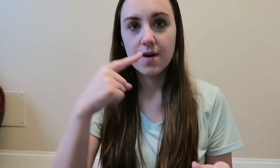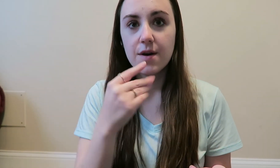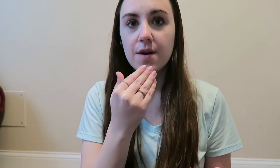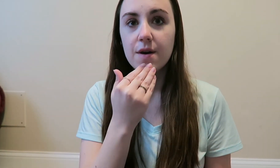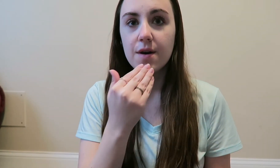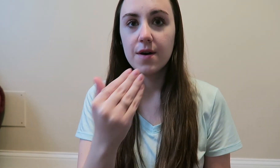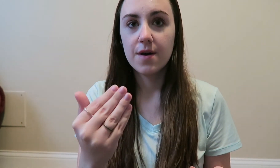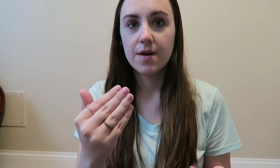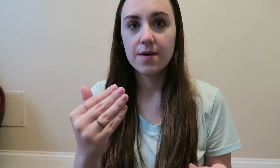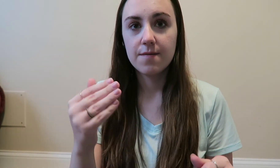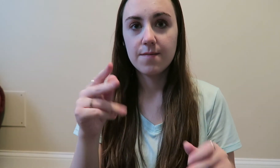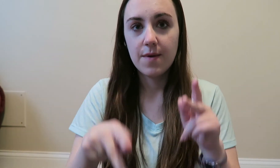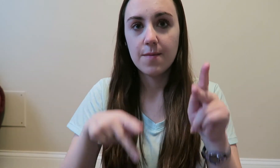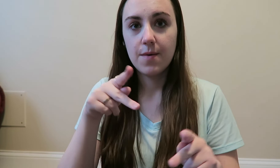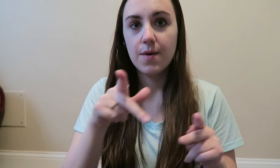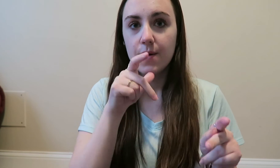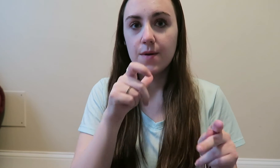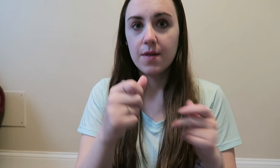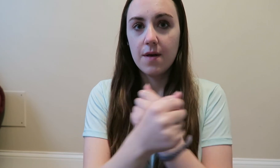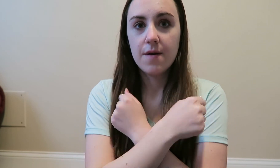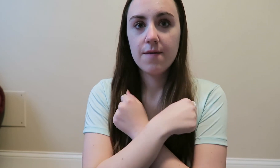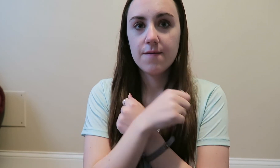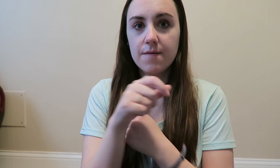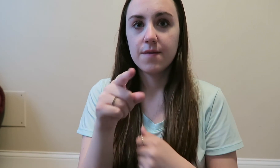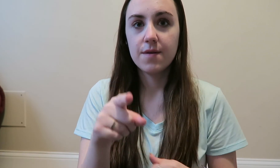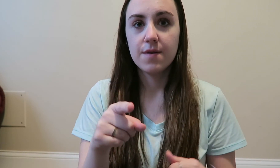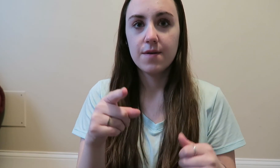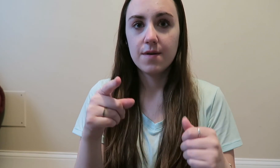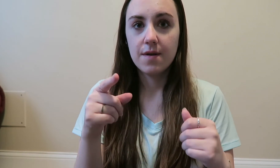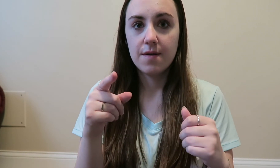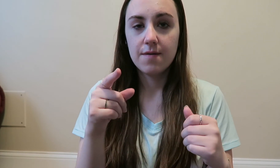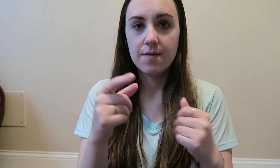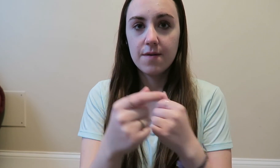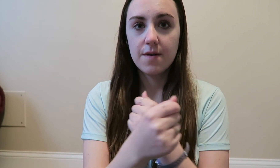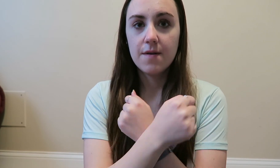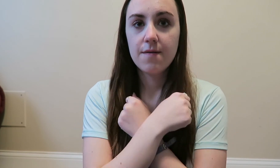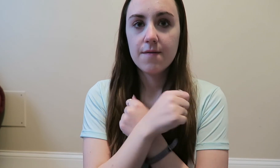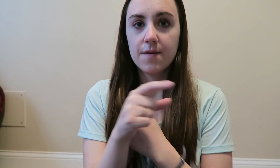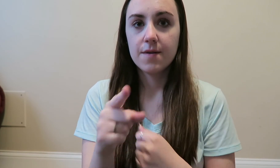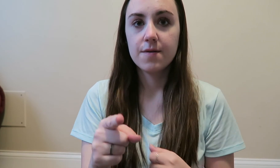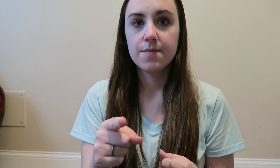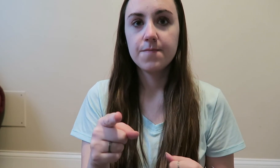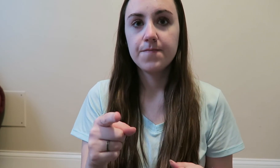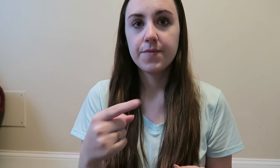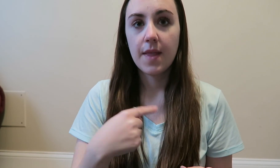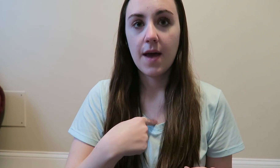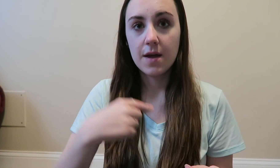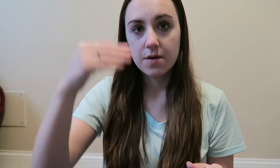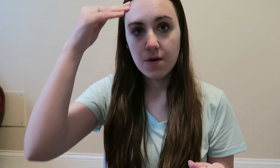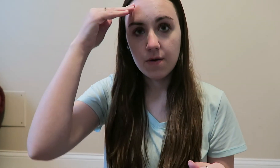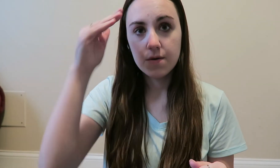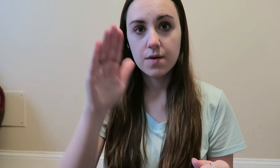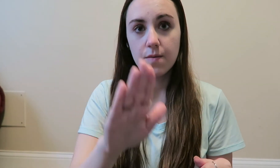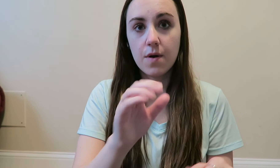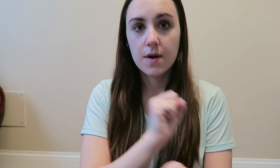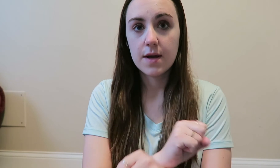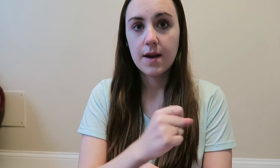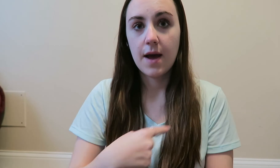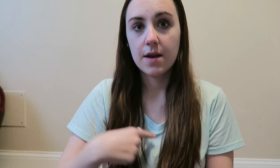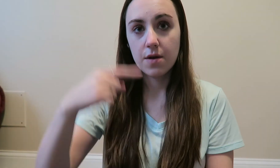I know you're working, I know